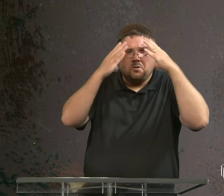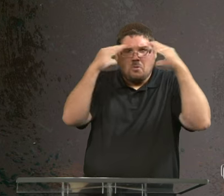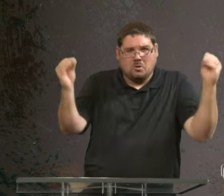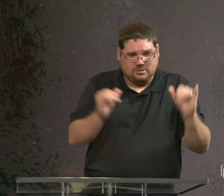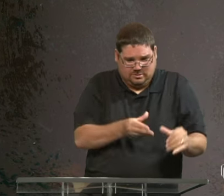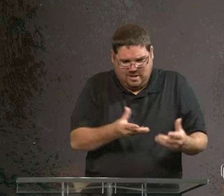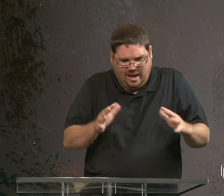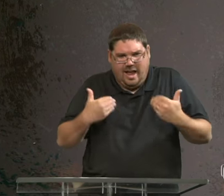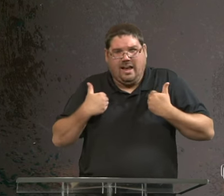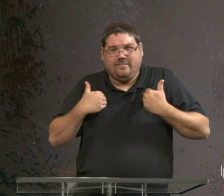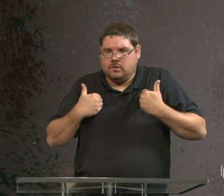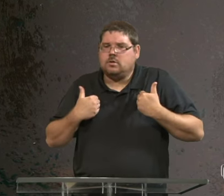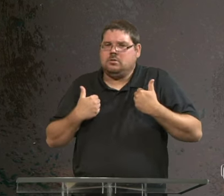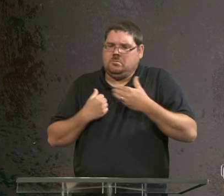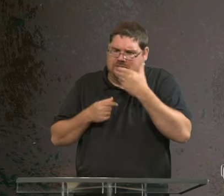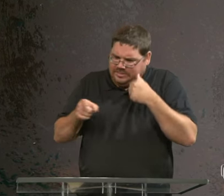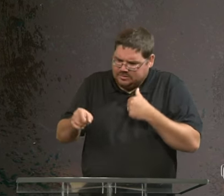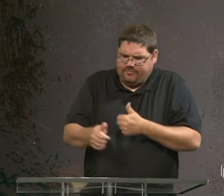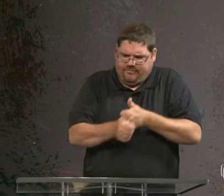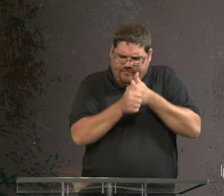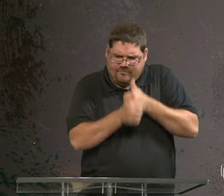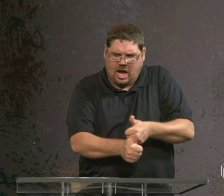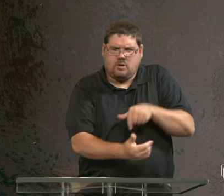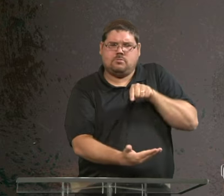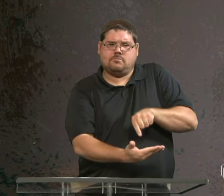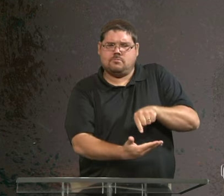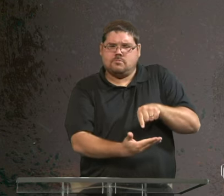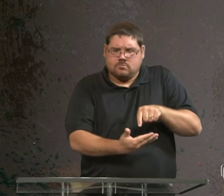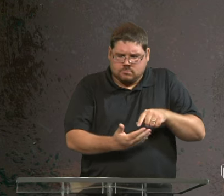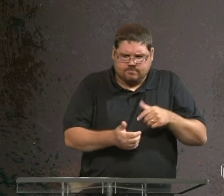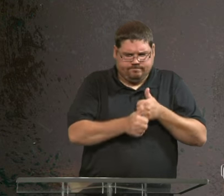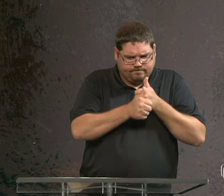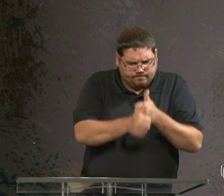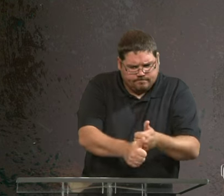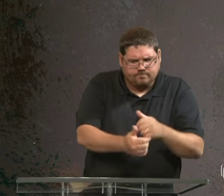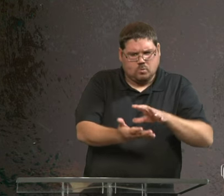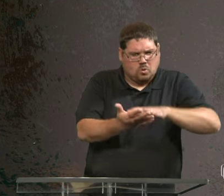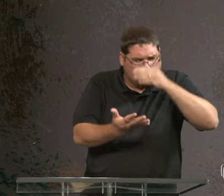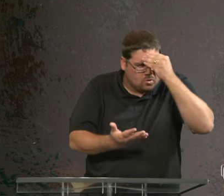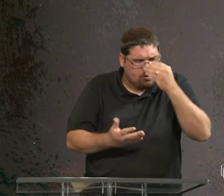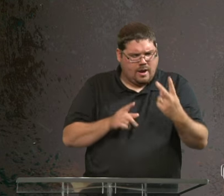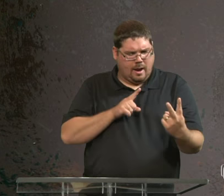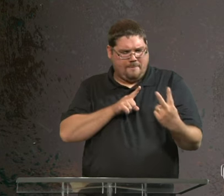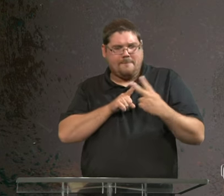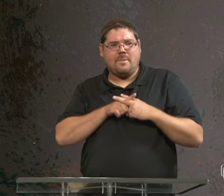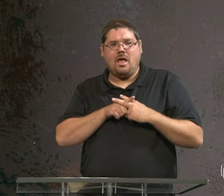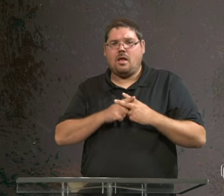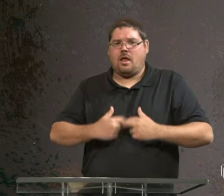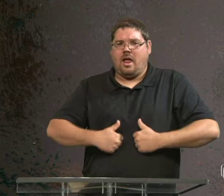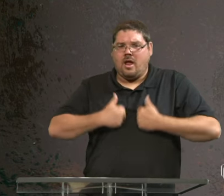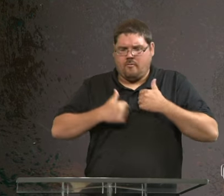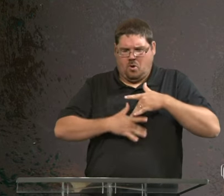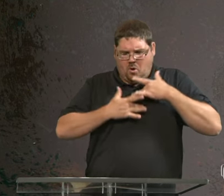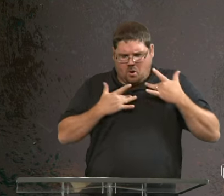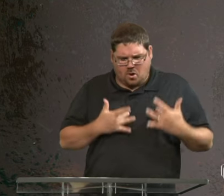the first 5 books of Moses. We still have those books, but Solomon told him, you need